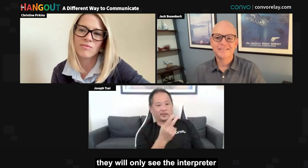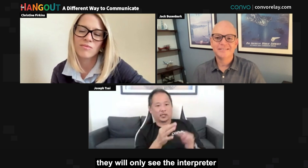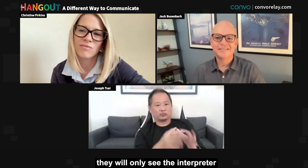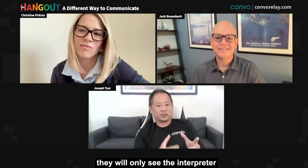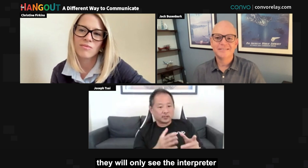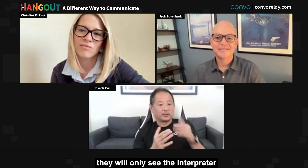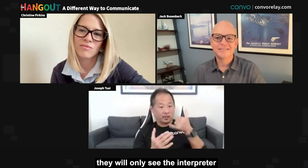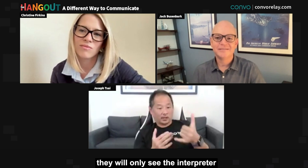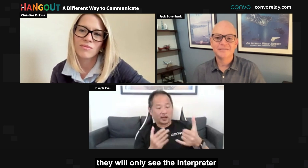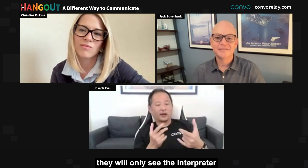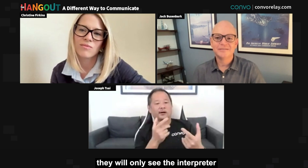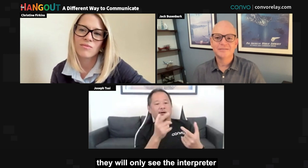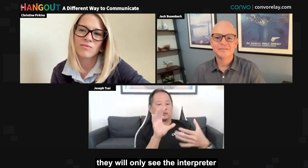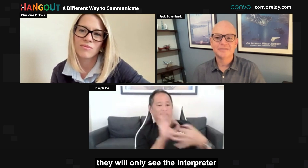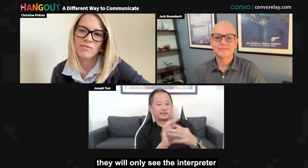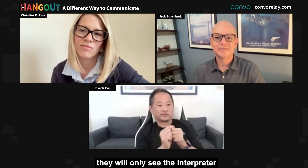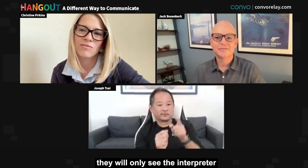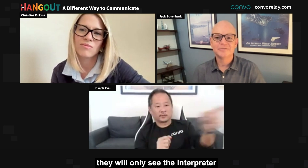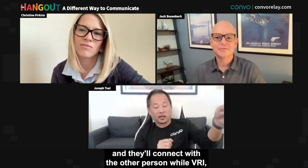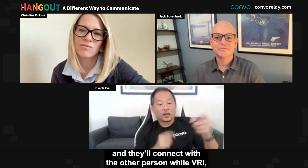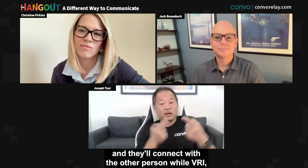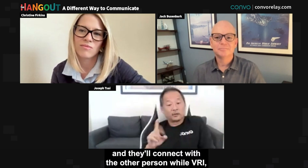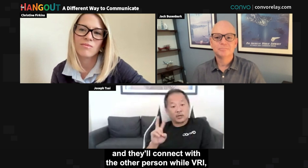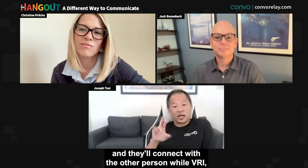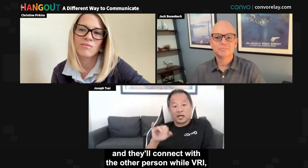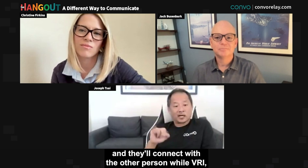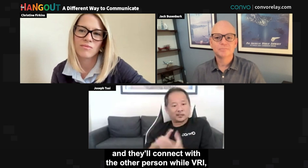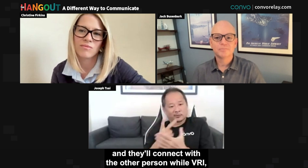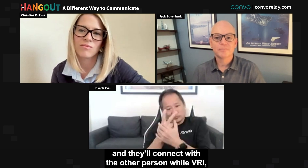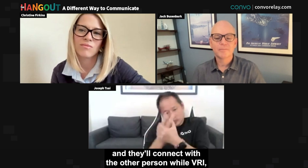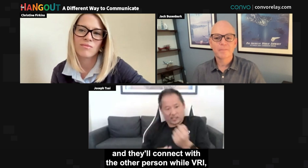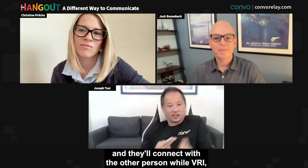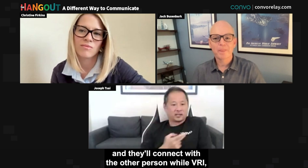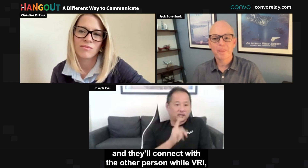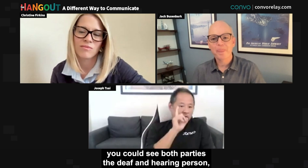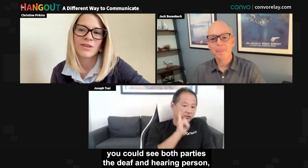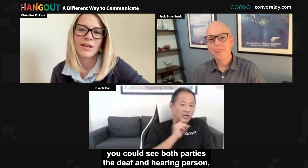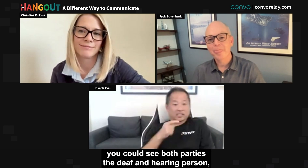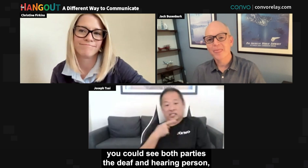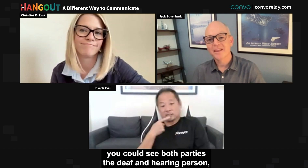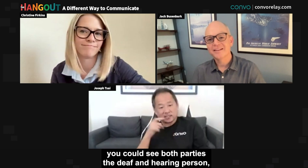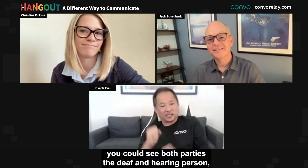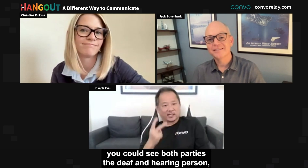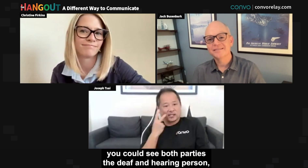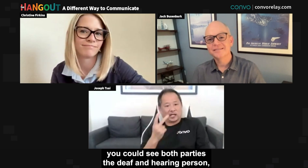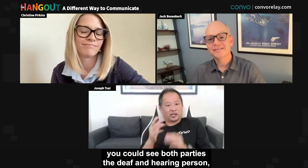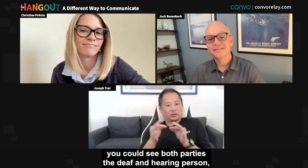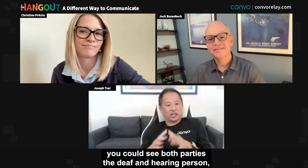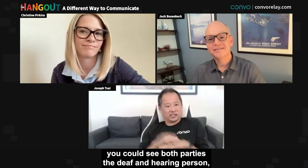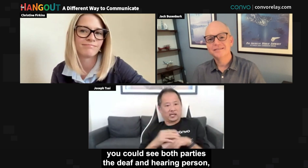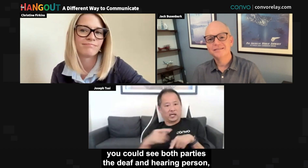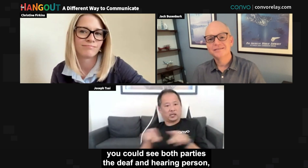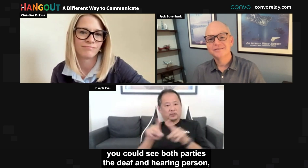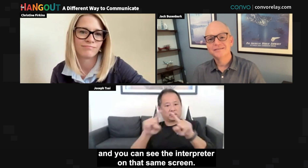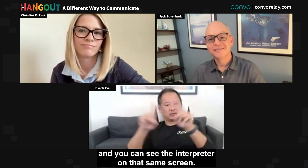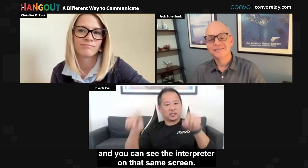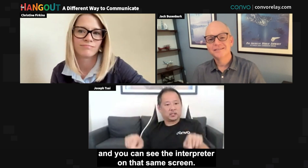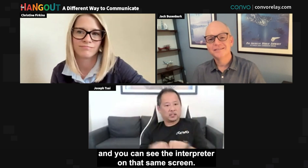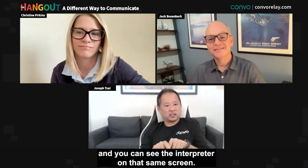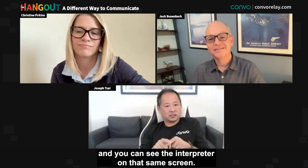they'll only see the interpreter, and they'll connect with the other person. While VRI, you could see both parties, the deaf and hearing person, and you could see the interpreter